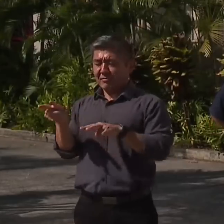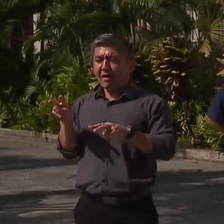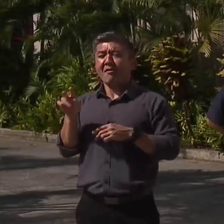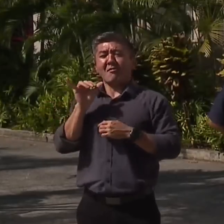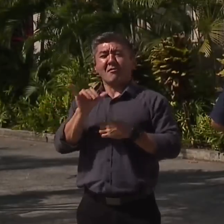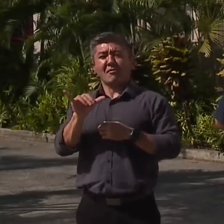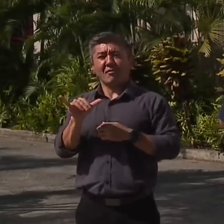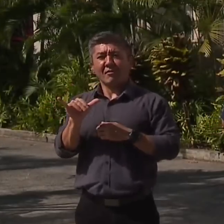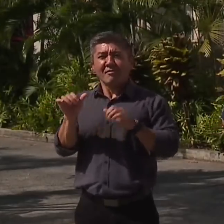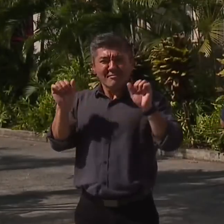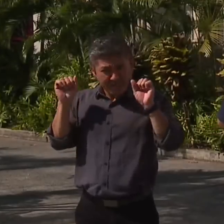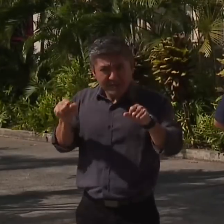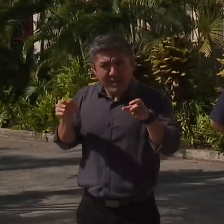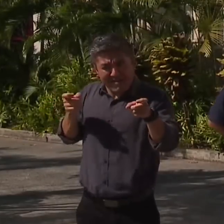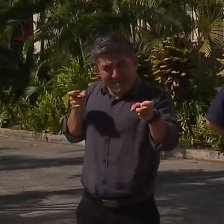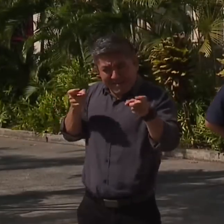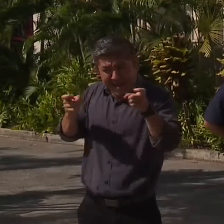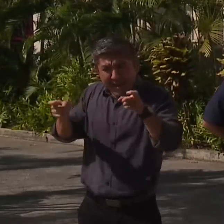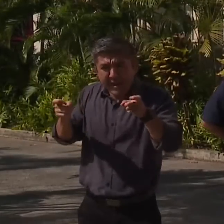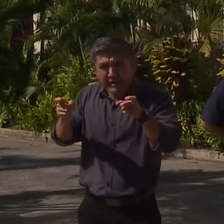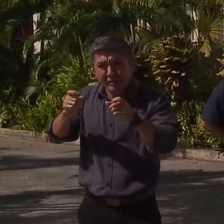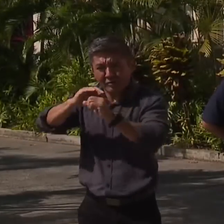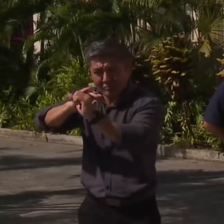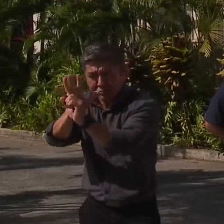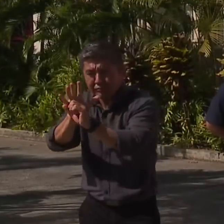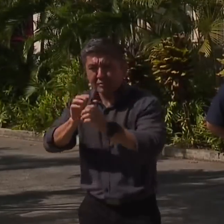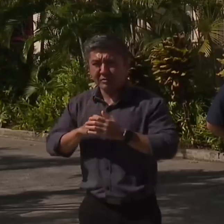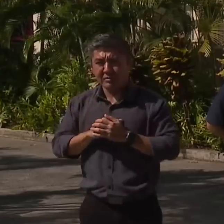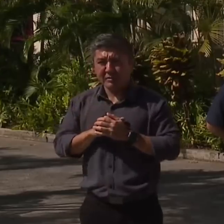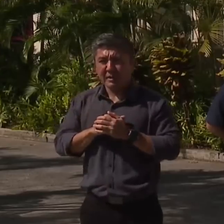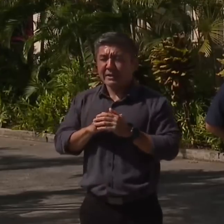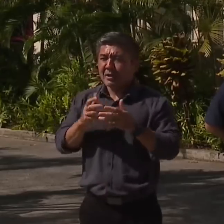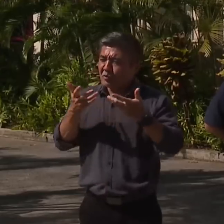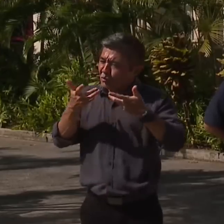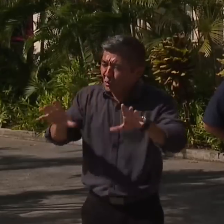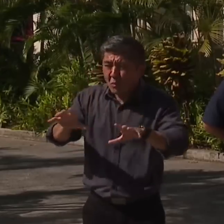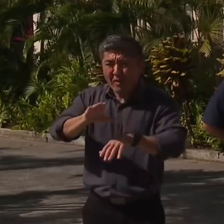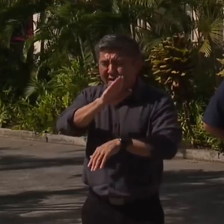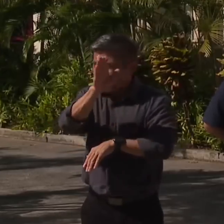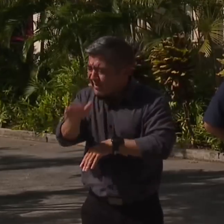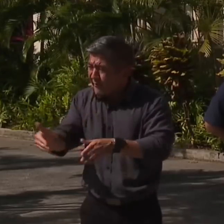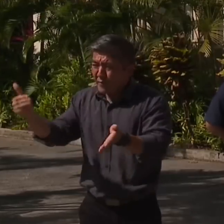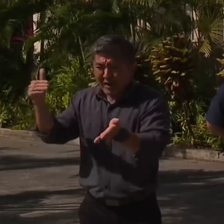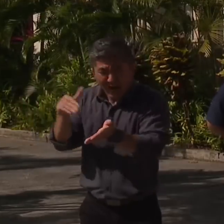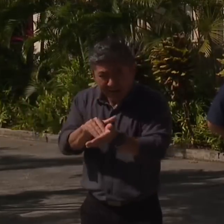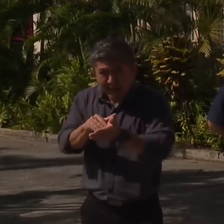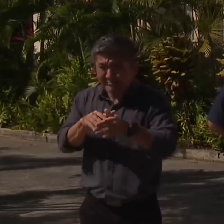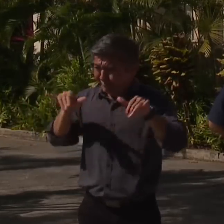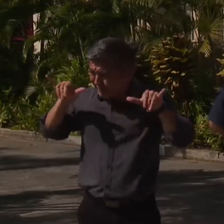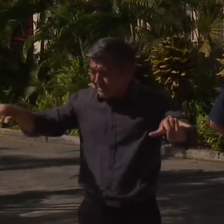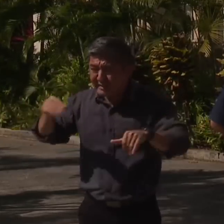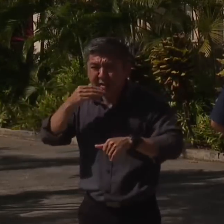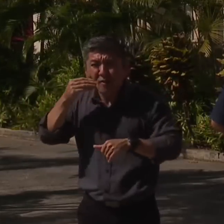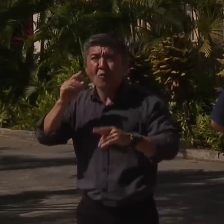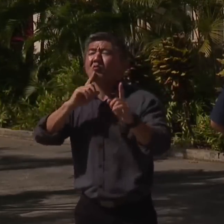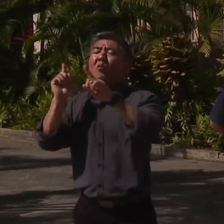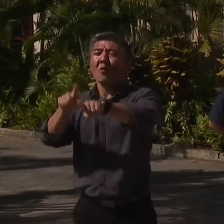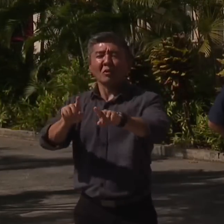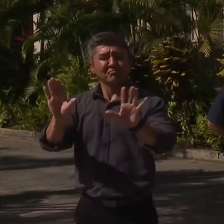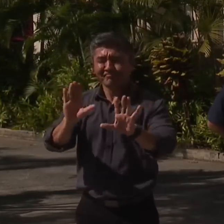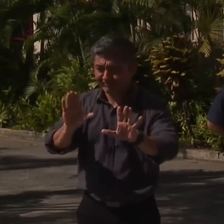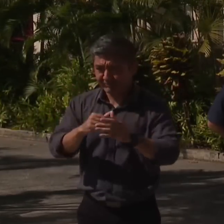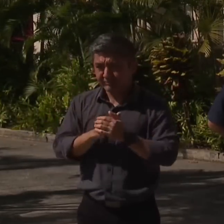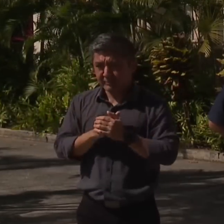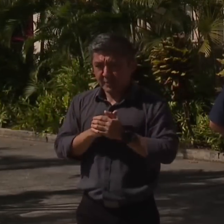continue to manage the number of cases so we never, ever, ever again have to do another lockdown, that instead we can take a more